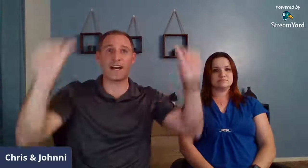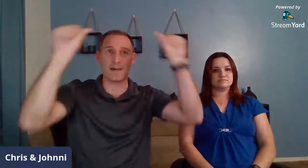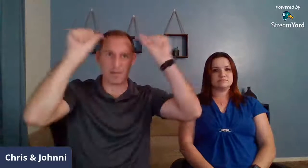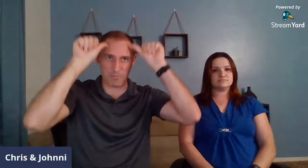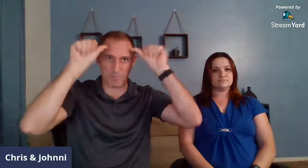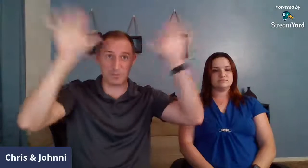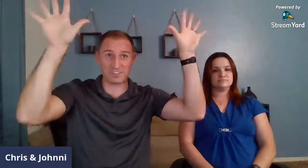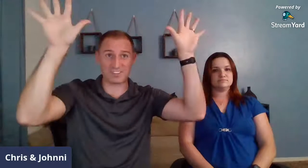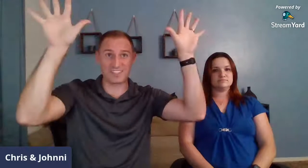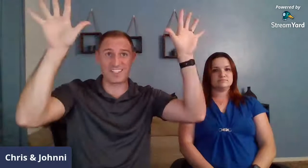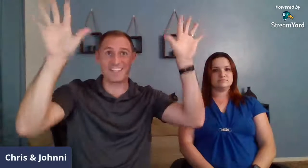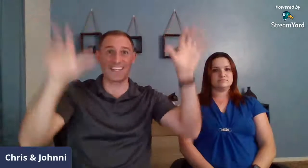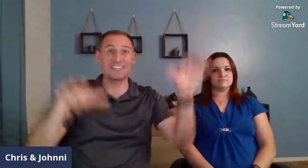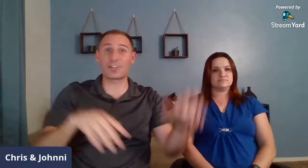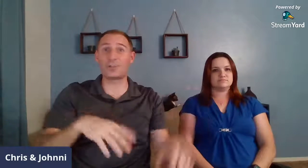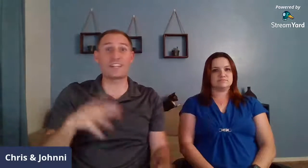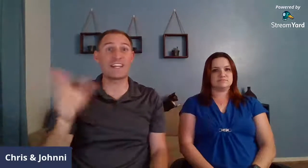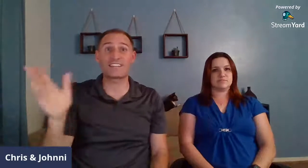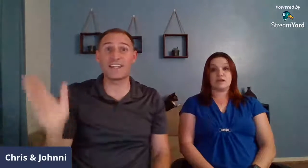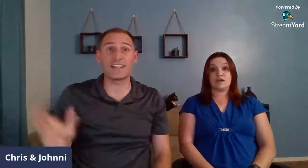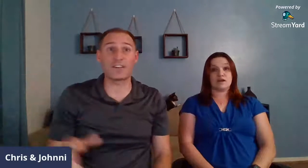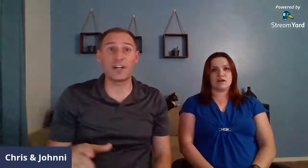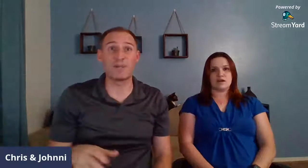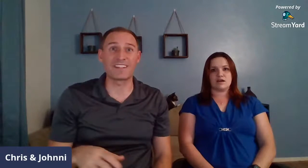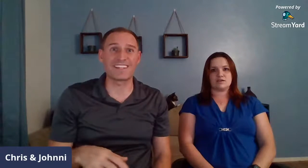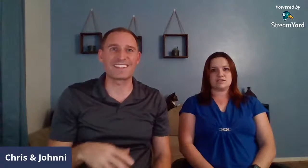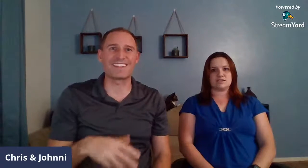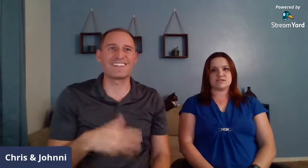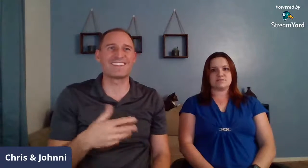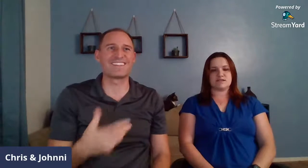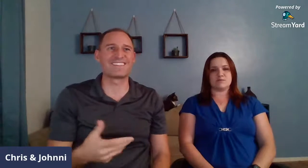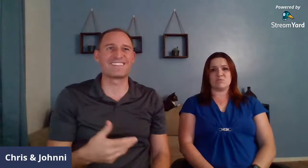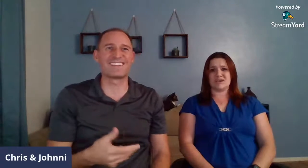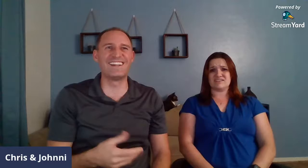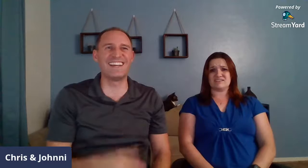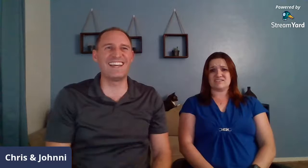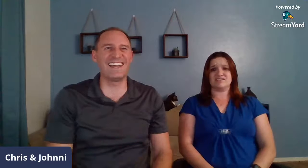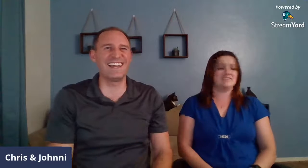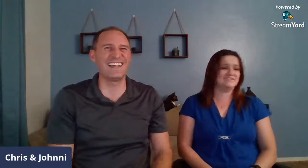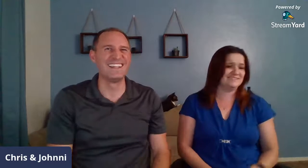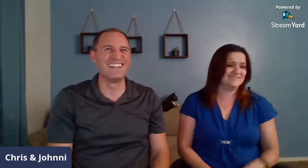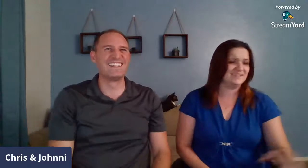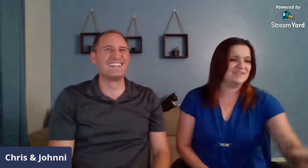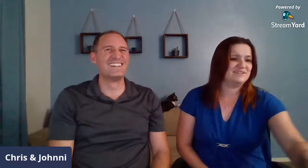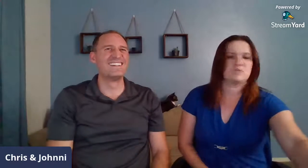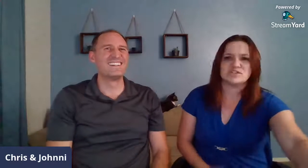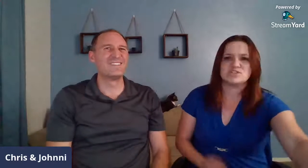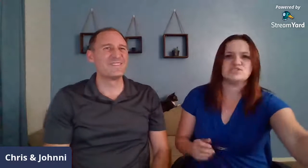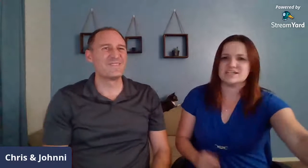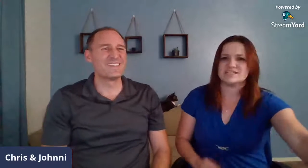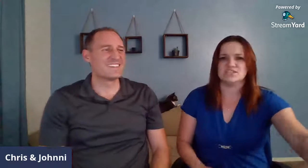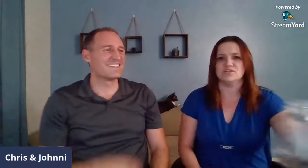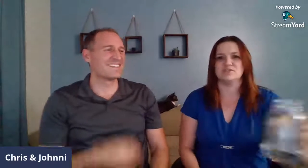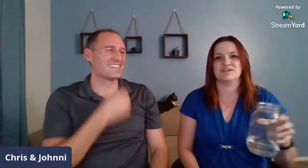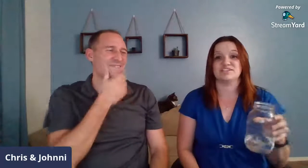va moose. And it's totally not a sign at all, but like. She did that to me and I went, what? Like, what did you just do? And she